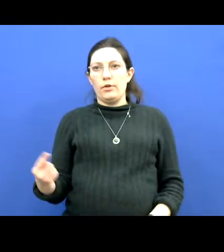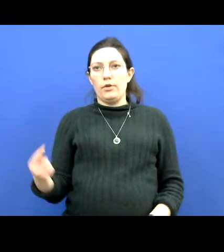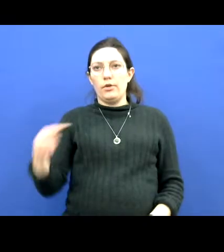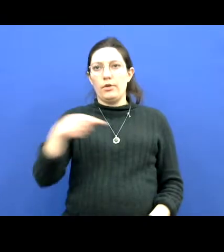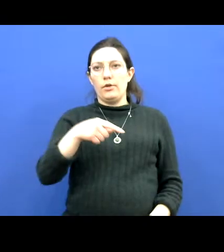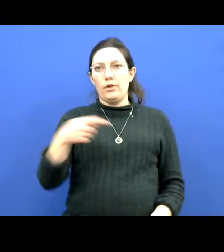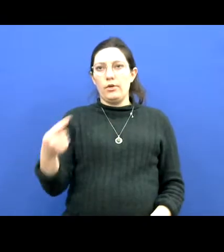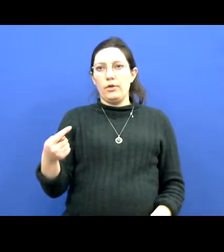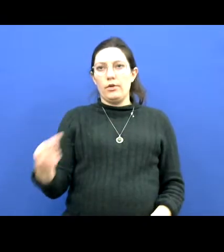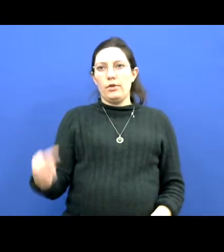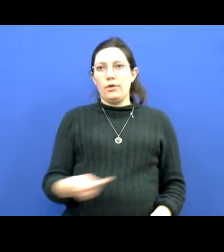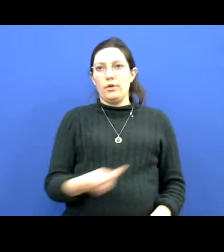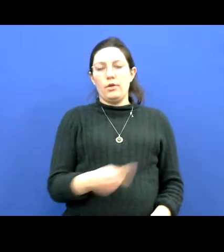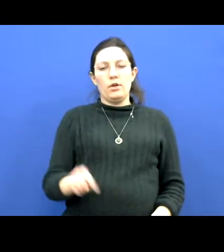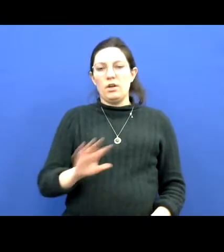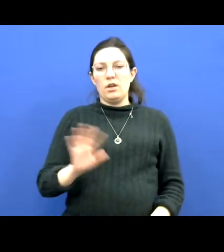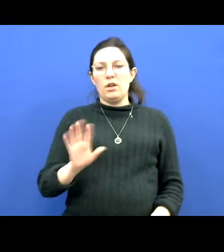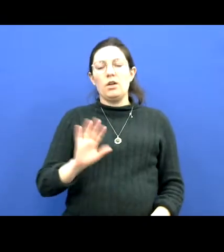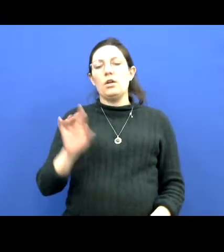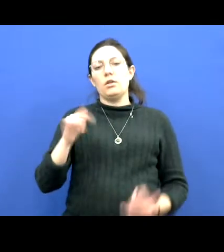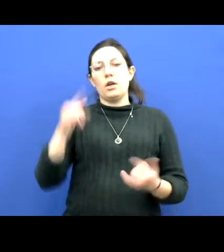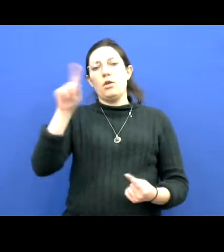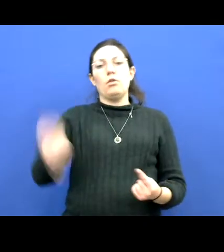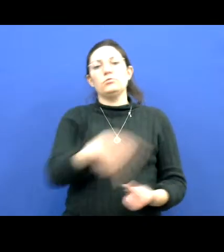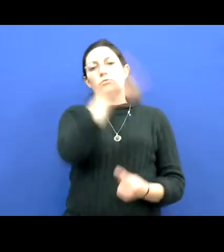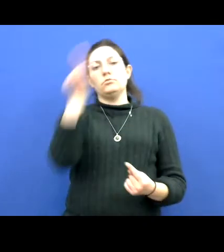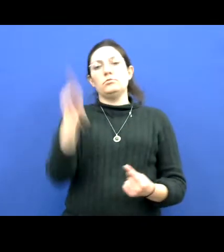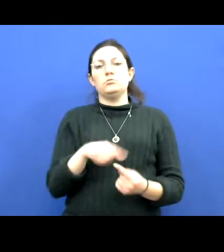up, come back out. So